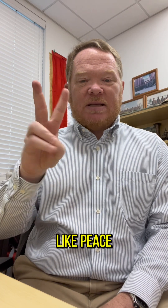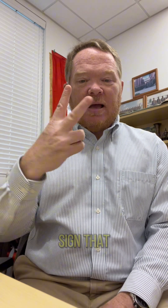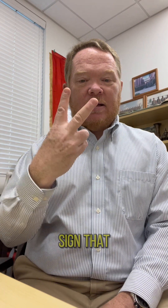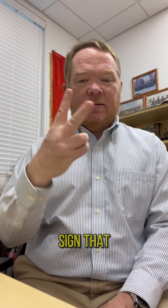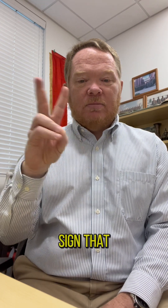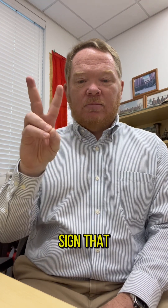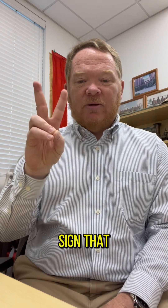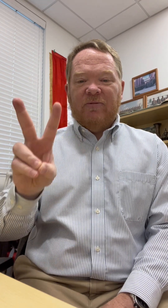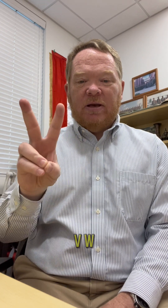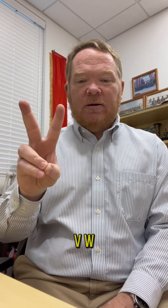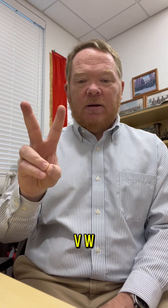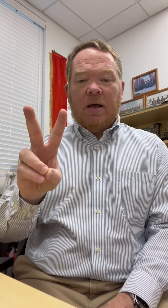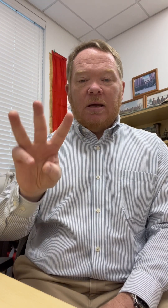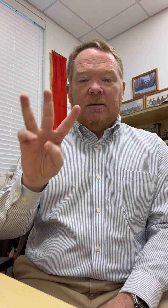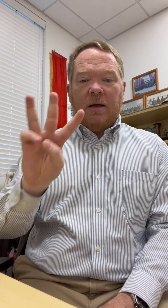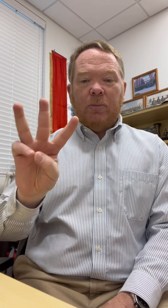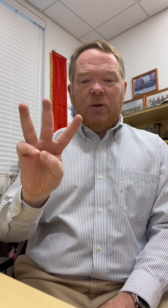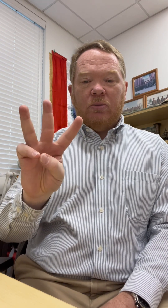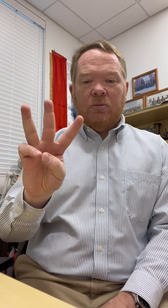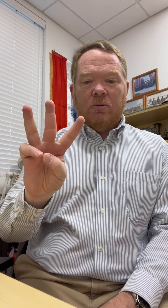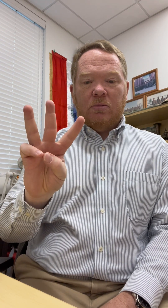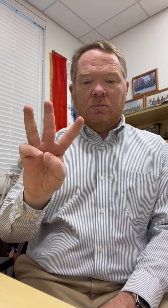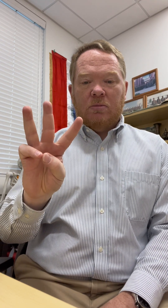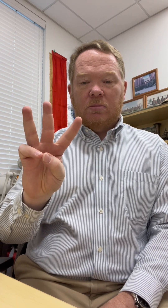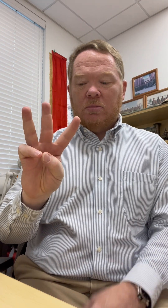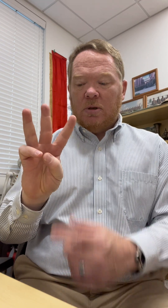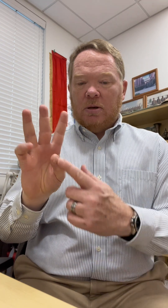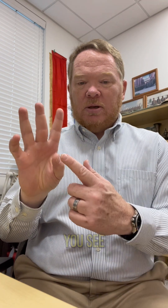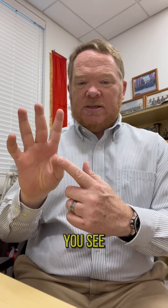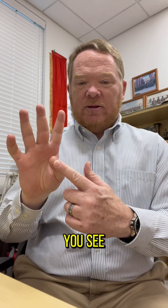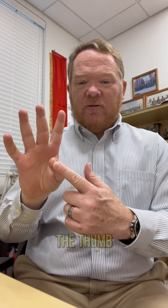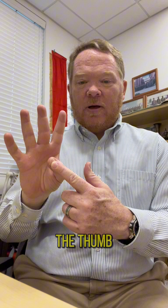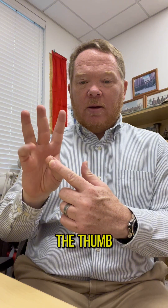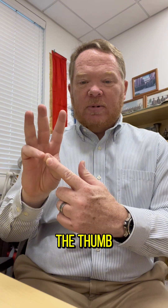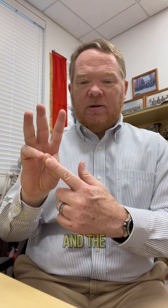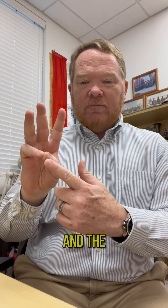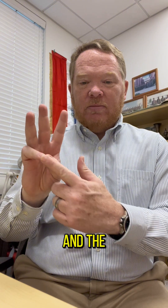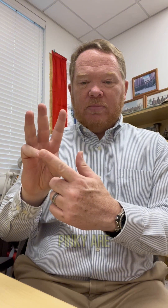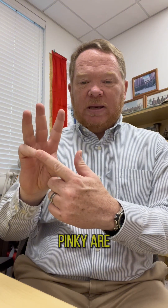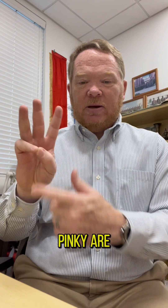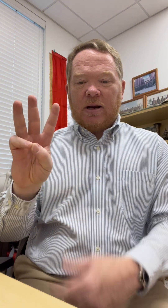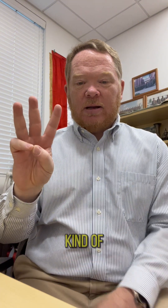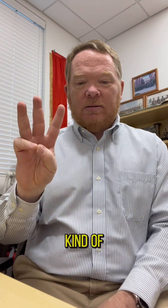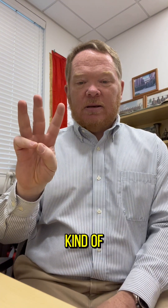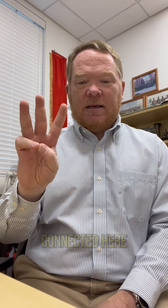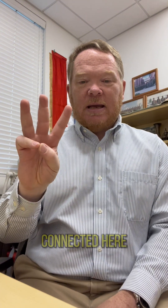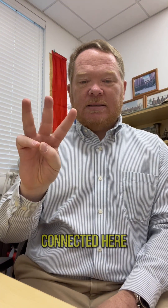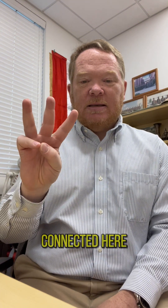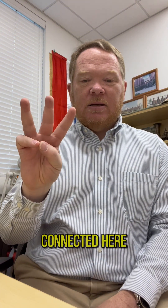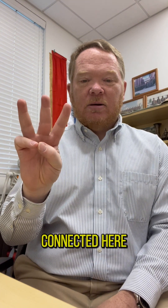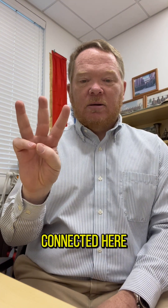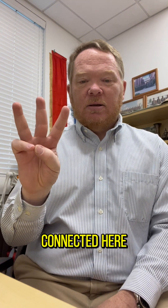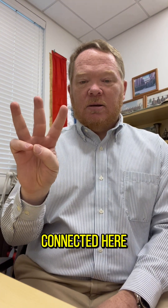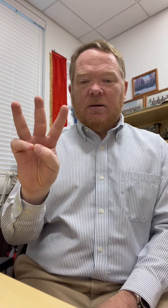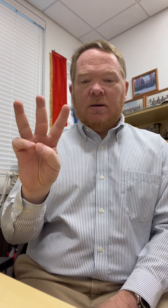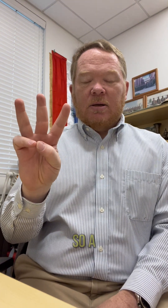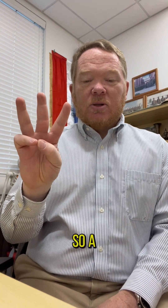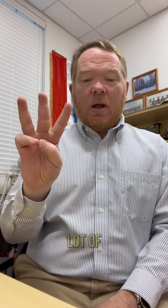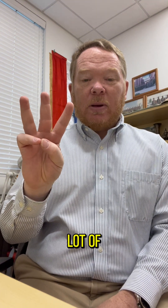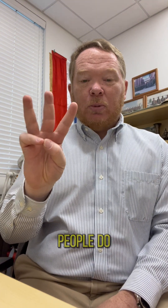sign, but V. W, you see the thumb and the pinky are kind of connected here. So a lot of people do